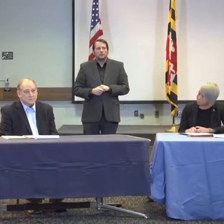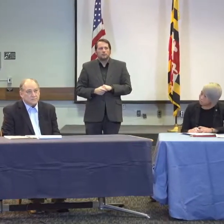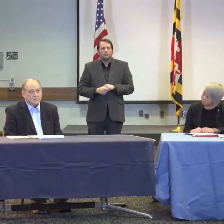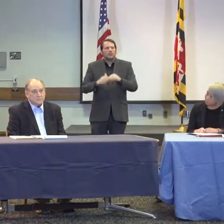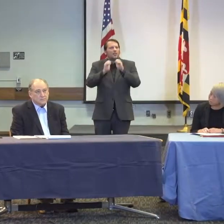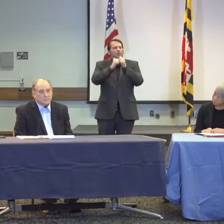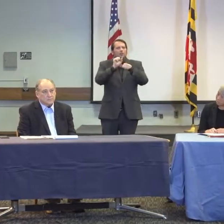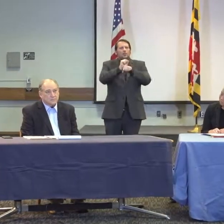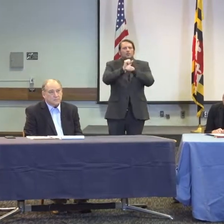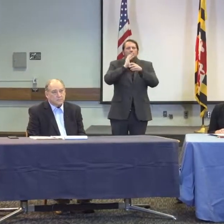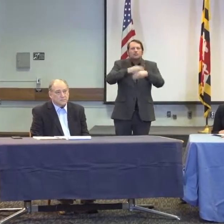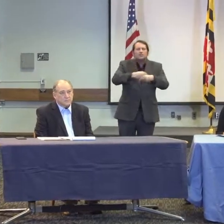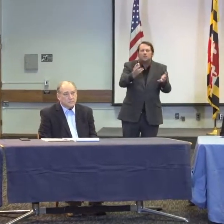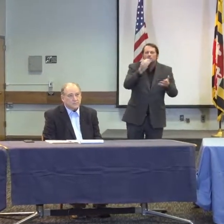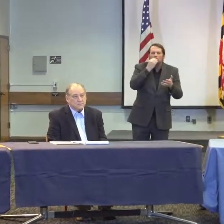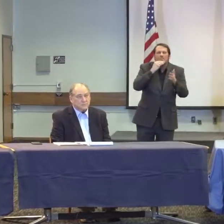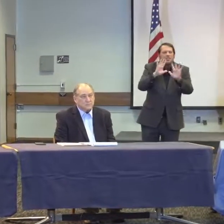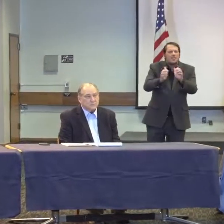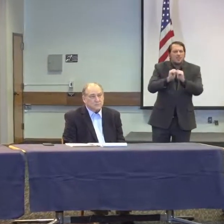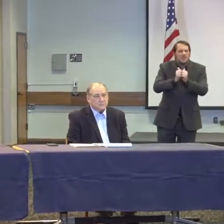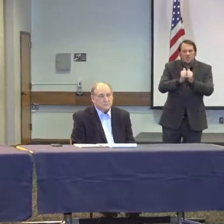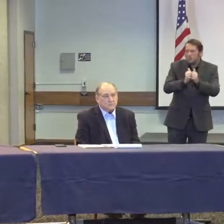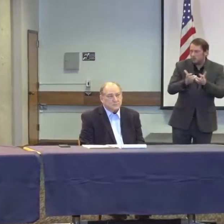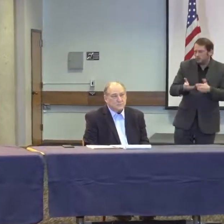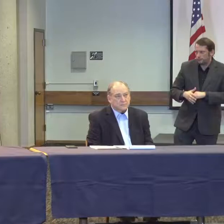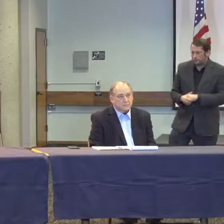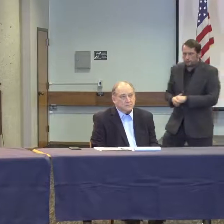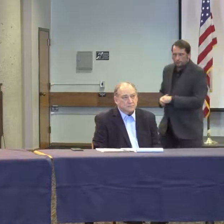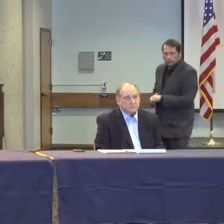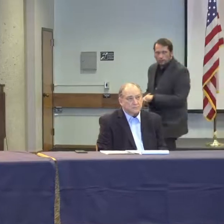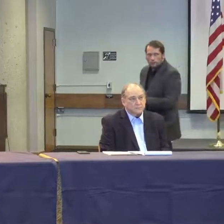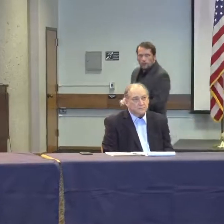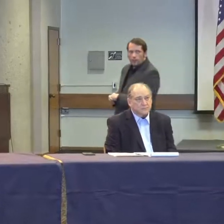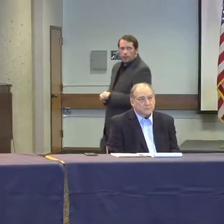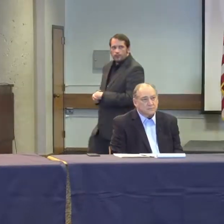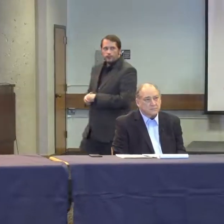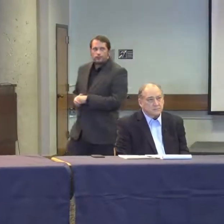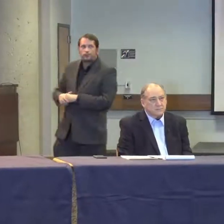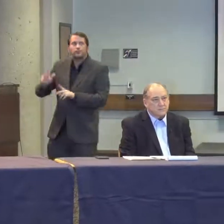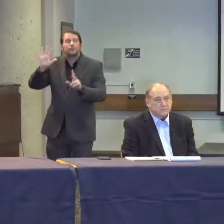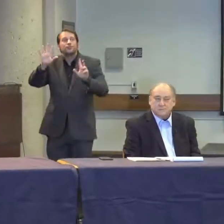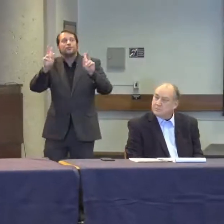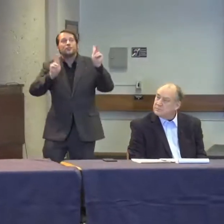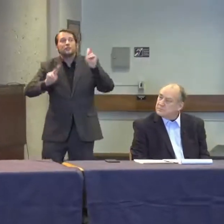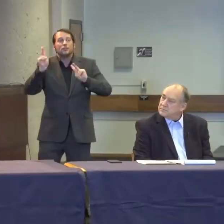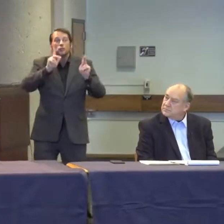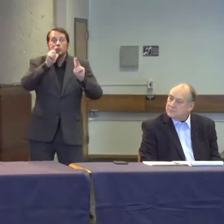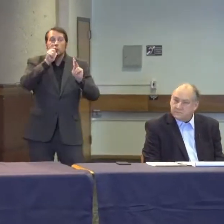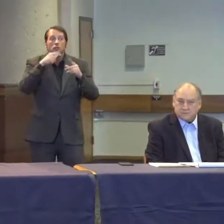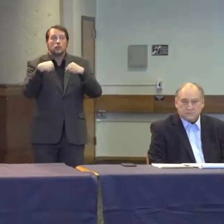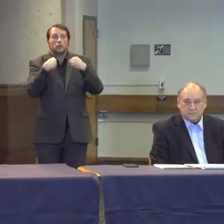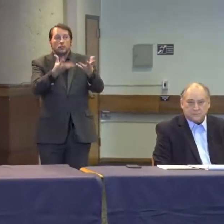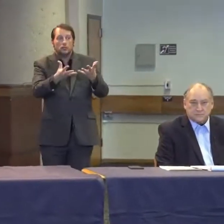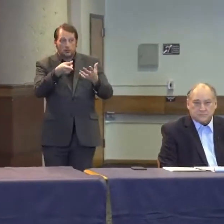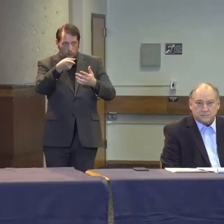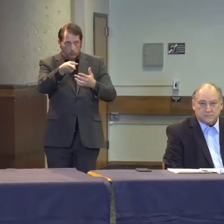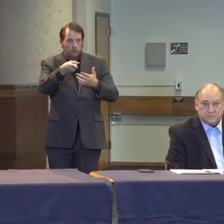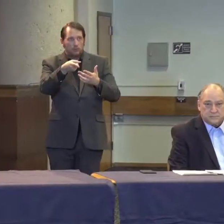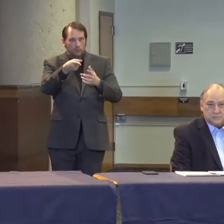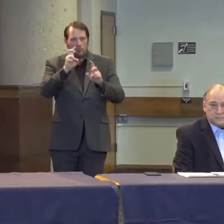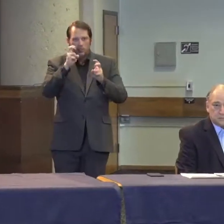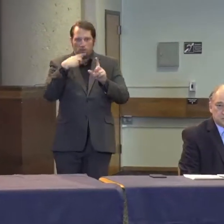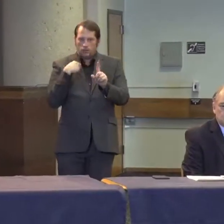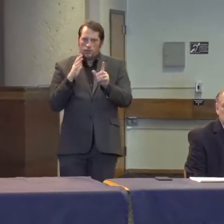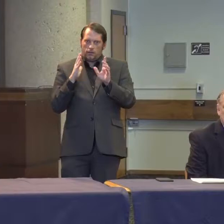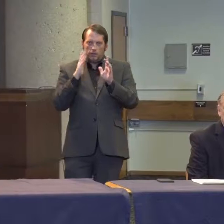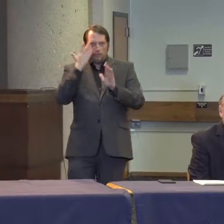workers who are doing that service on the front lines, if you will, is so important to us. So we are communicating with our colleagues